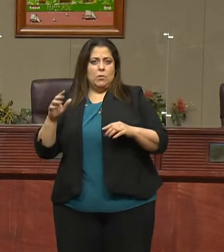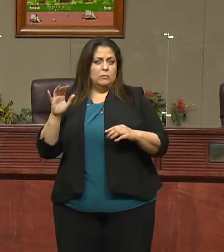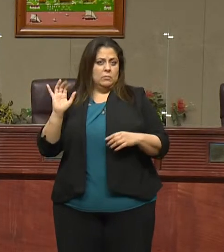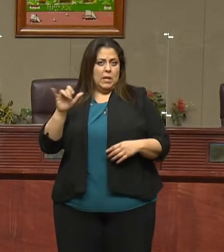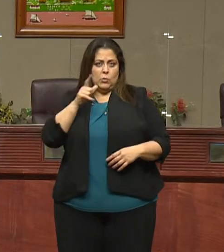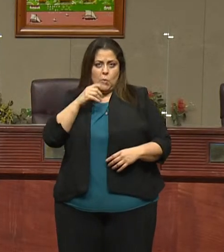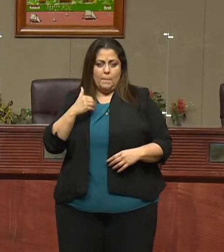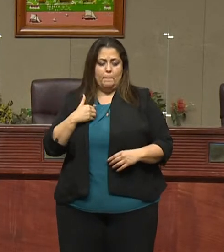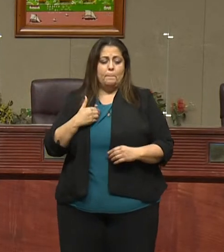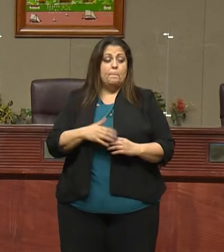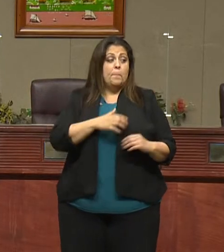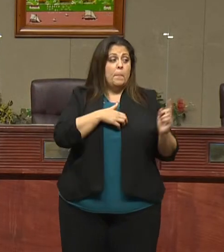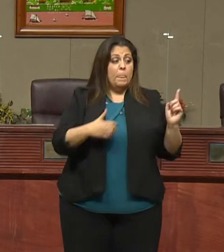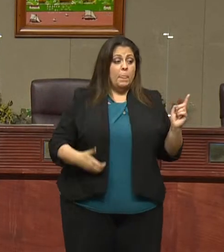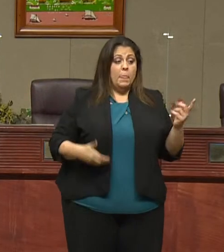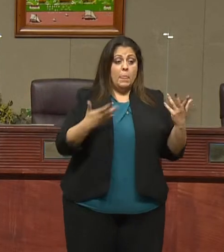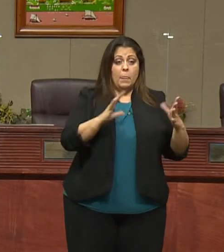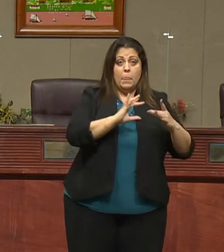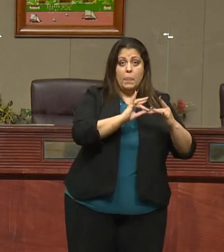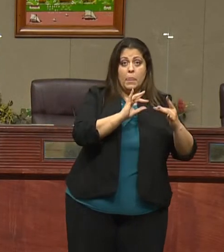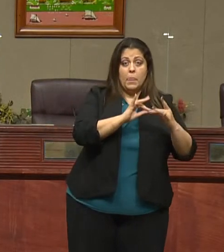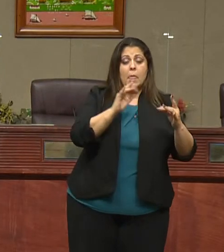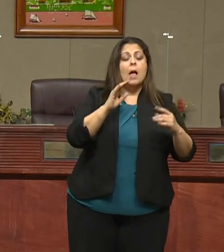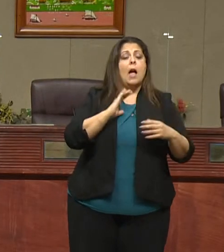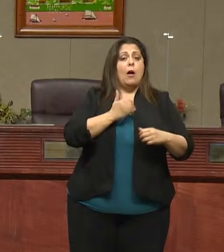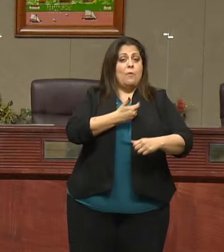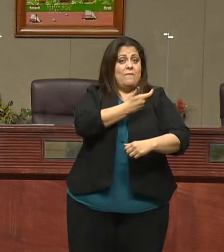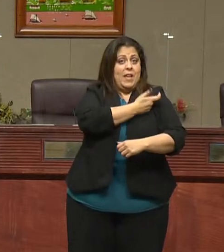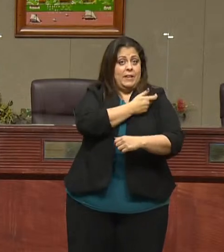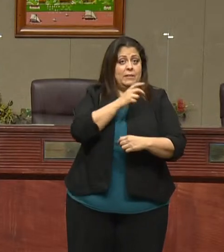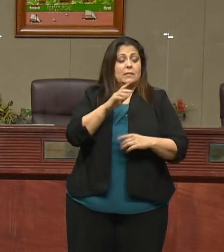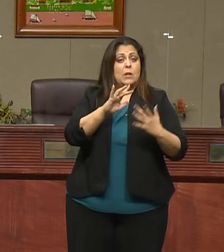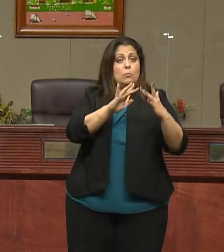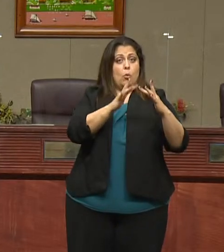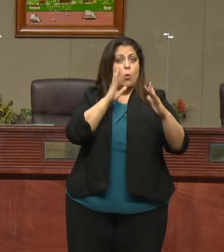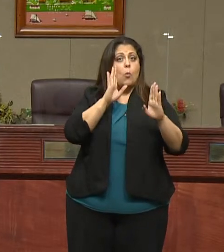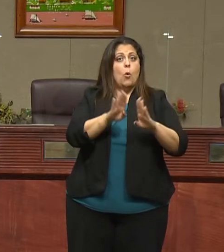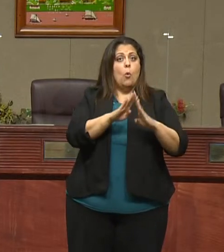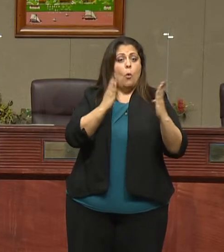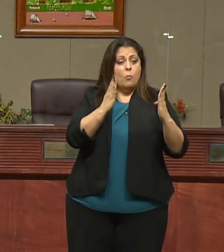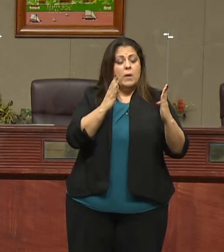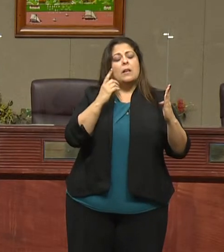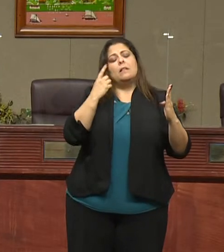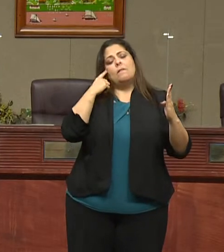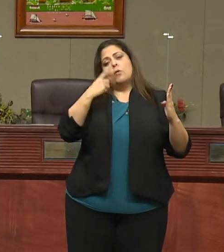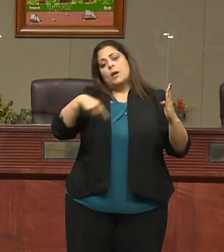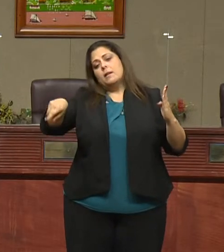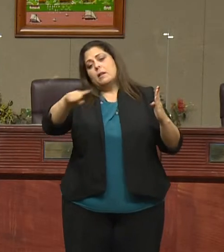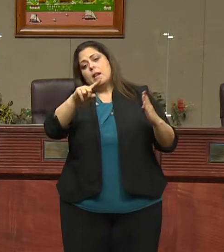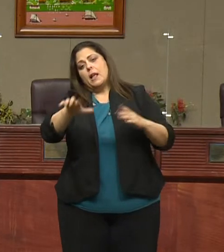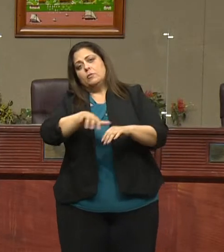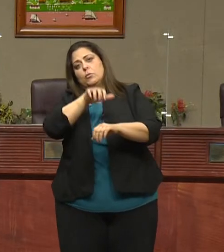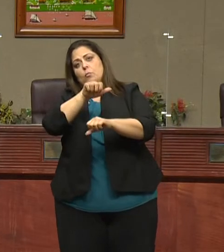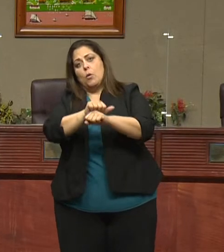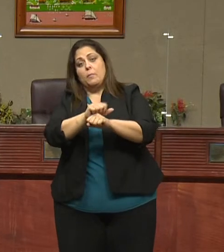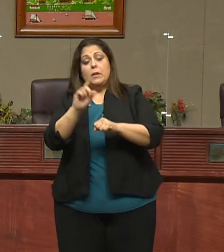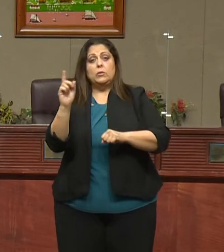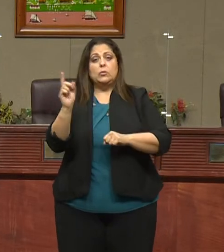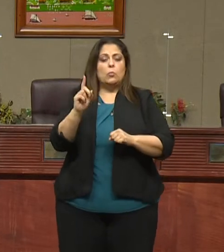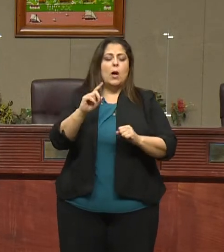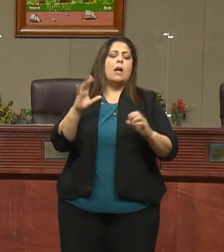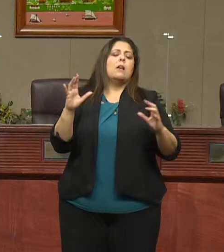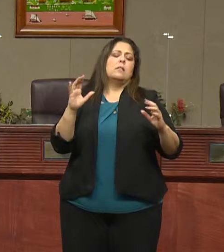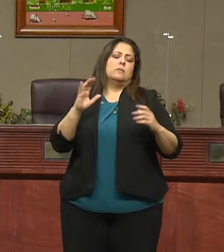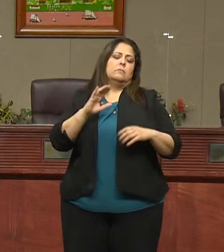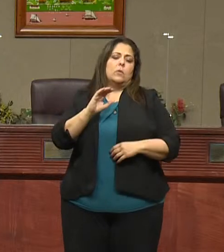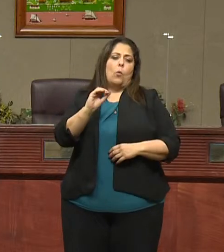mayor mentioned, we will open our vaccine appointment portal this afternoon for next week's appointments, scheduled at the Orange County Convention Center, and you can